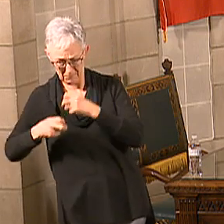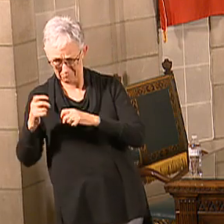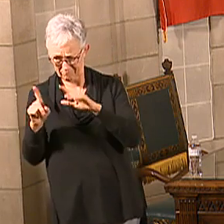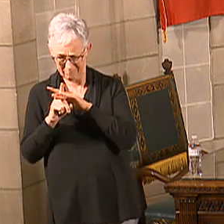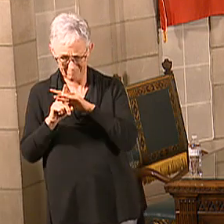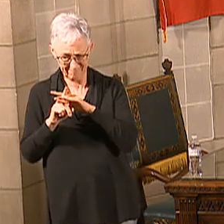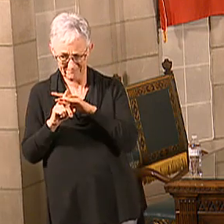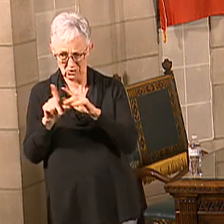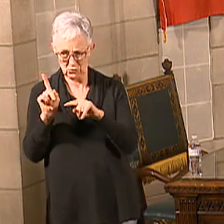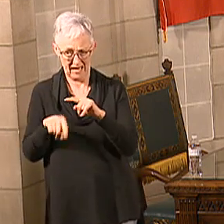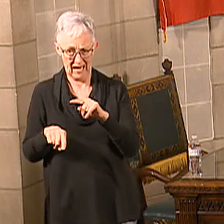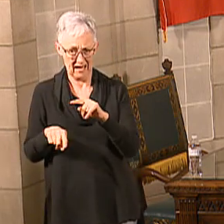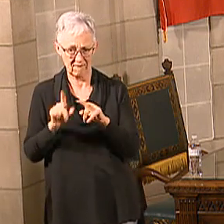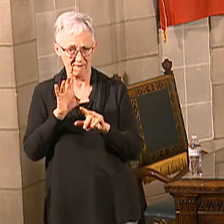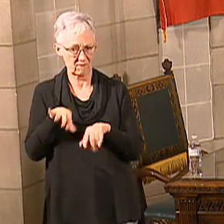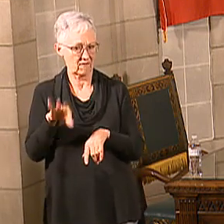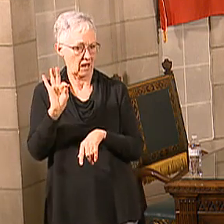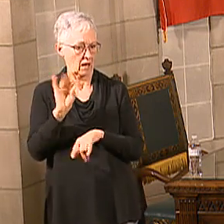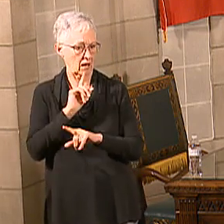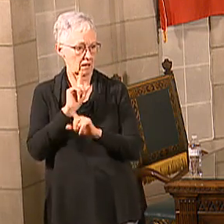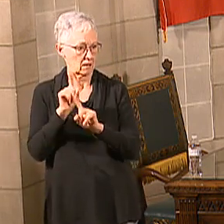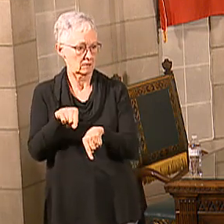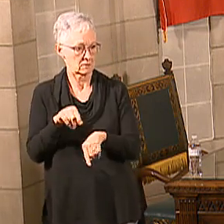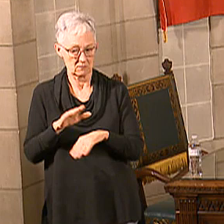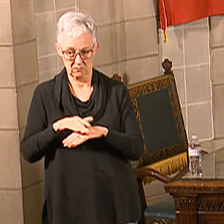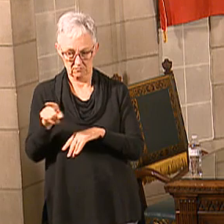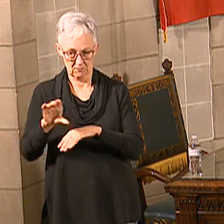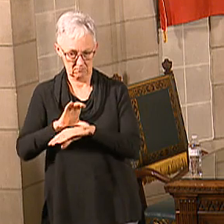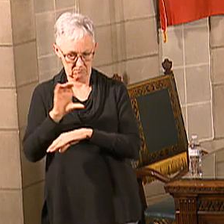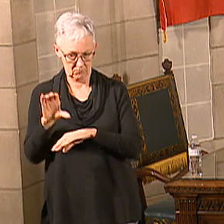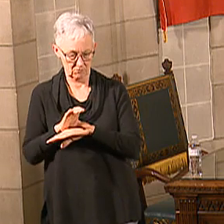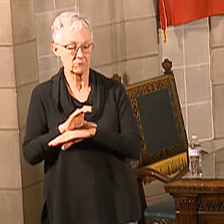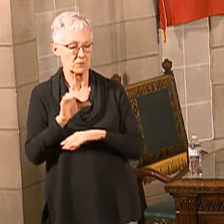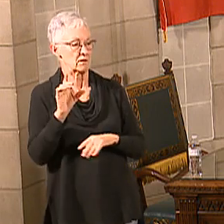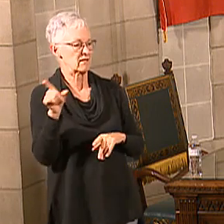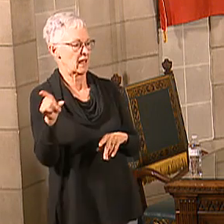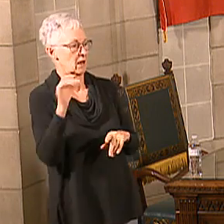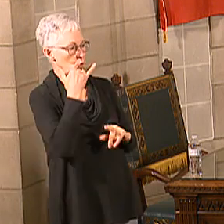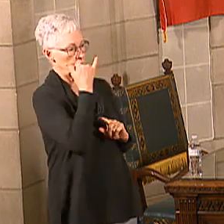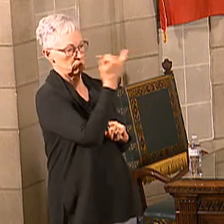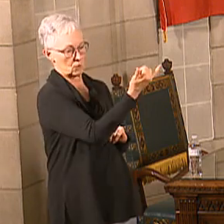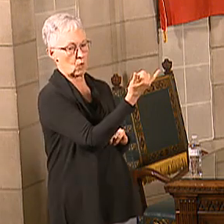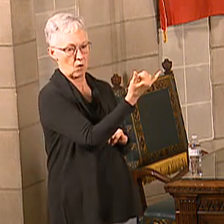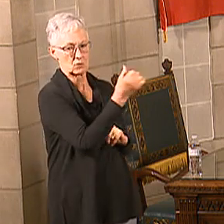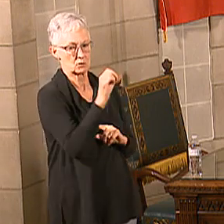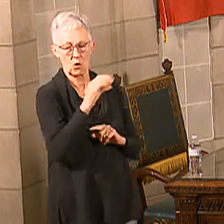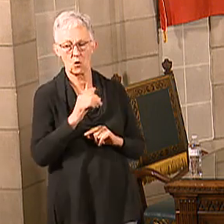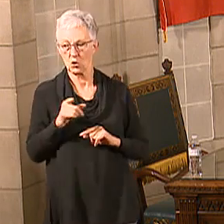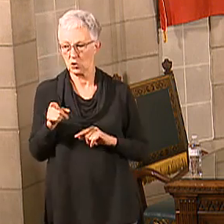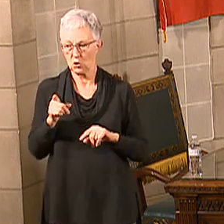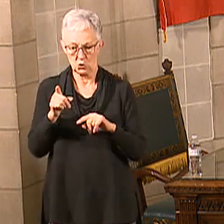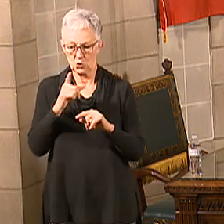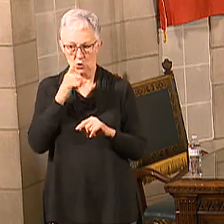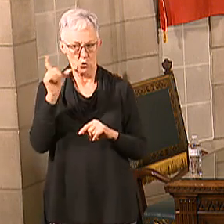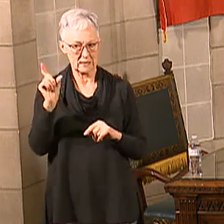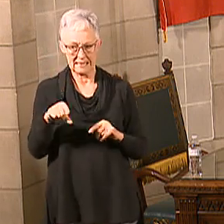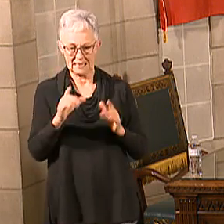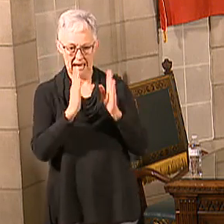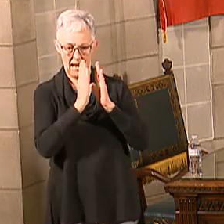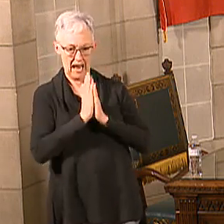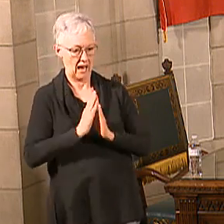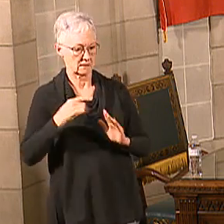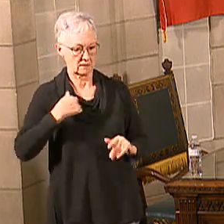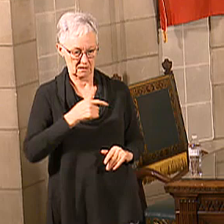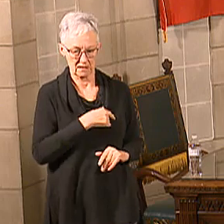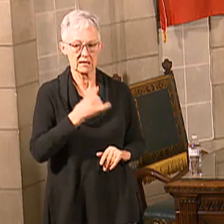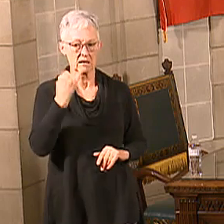anyone files a claim, we automatically send them an email. Check your email box. You don't need to call us and ask if your claim's been filed. If your claim's